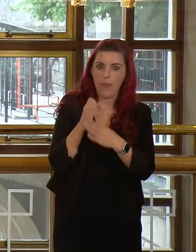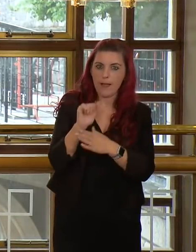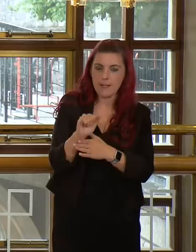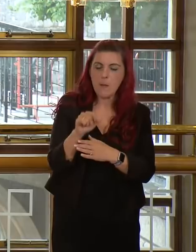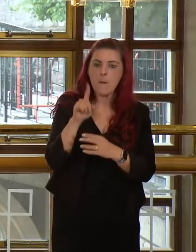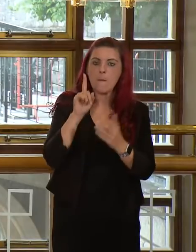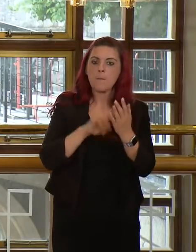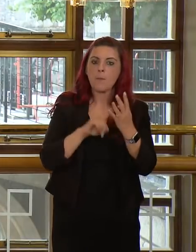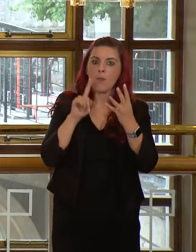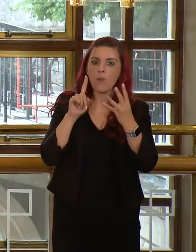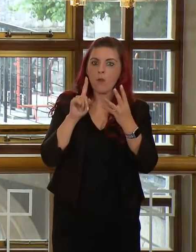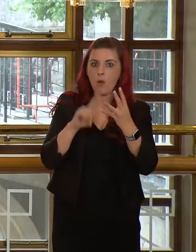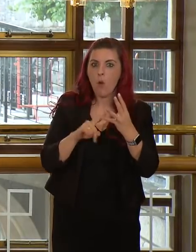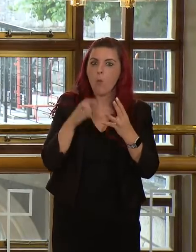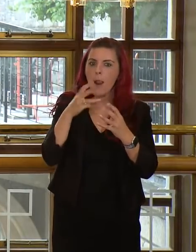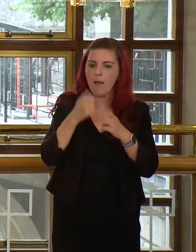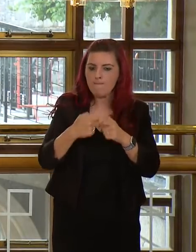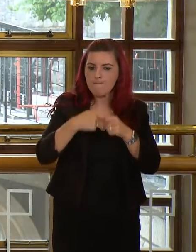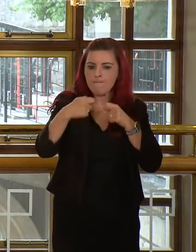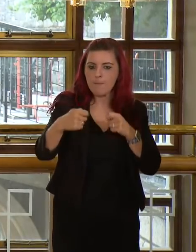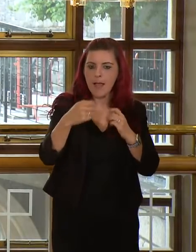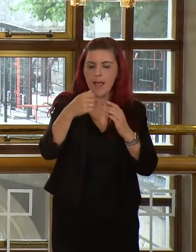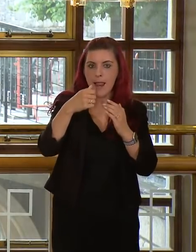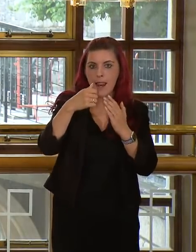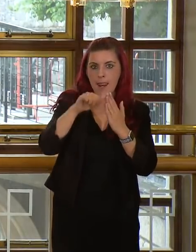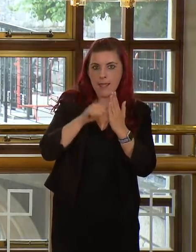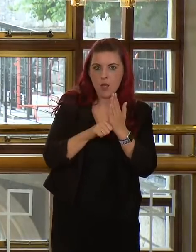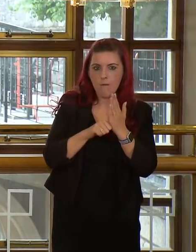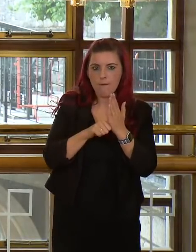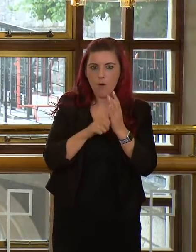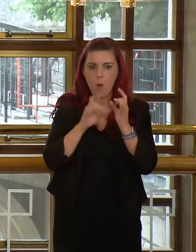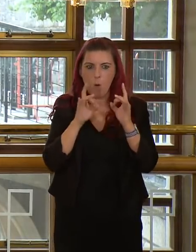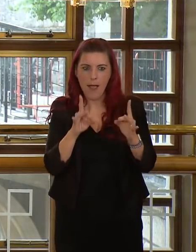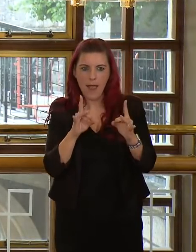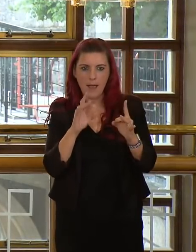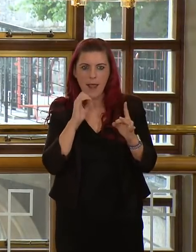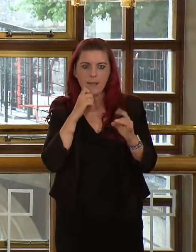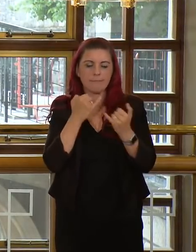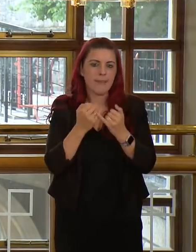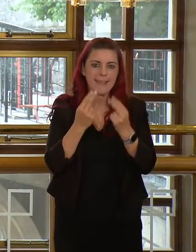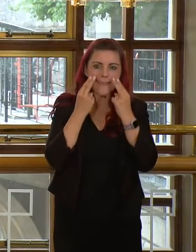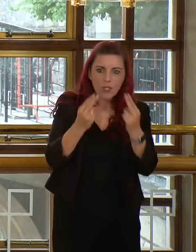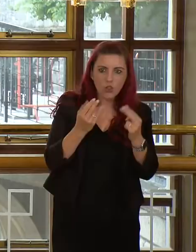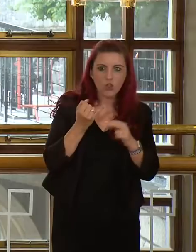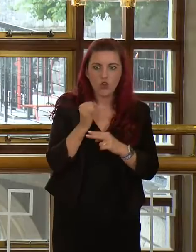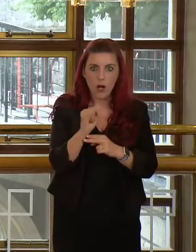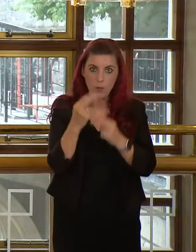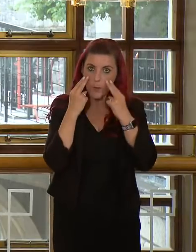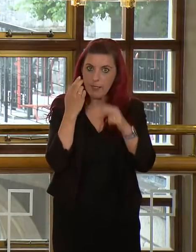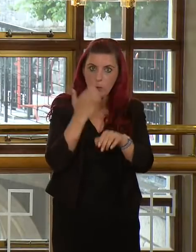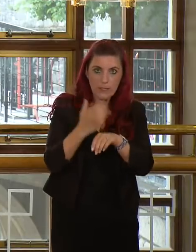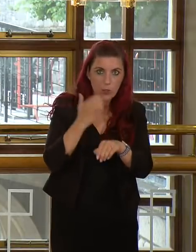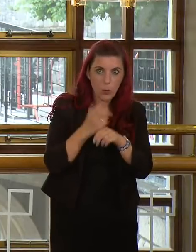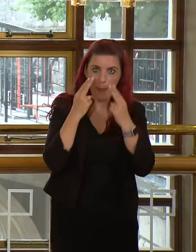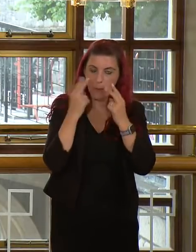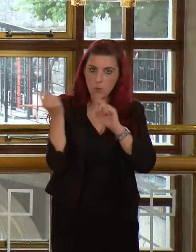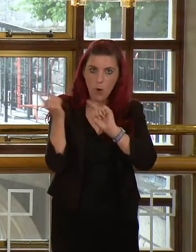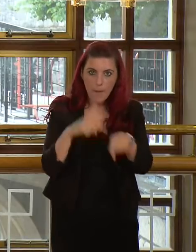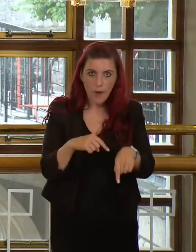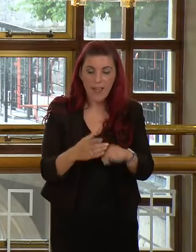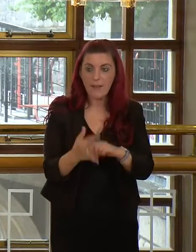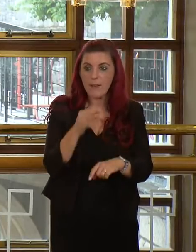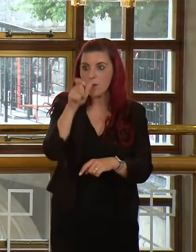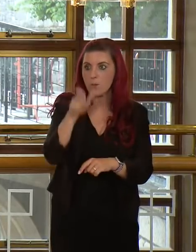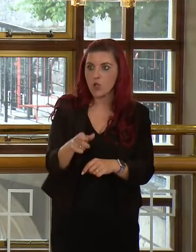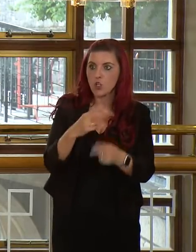thirdly, there will be an expanded list of exceptions. You know, there are essential employees that we need to come into the country, whether it's somebody coming